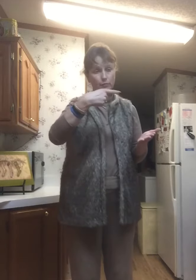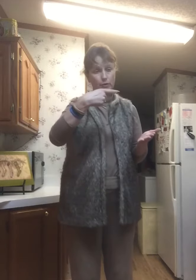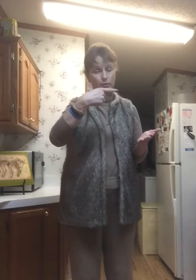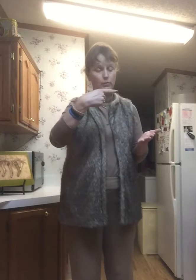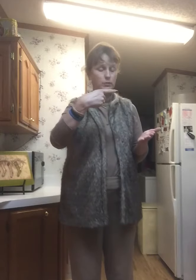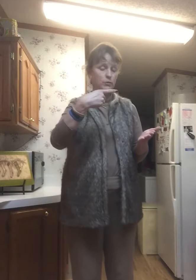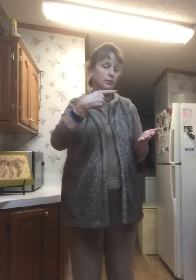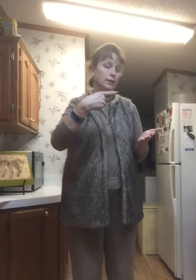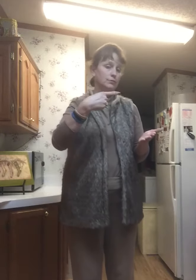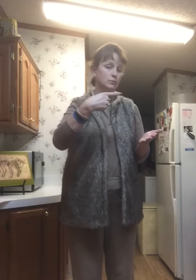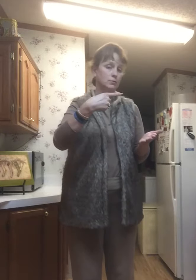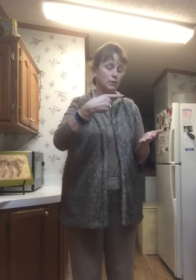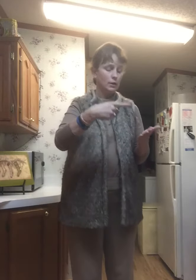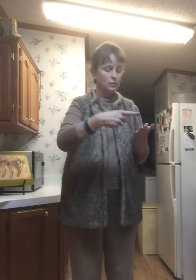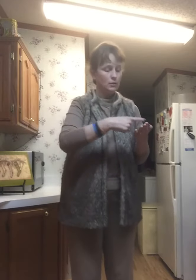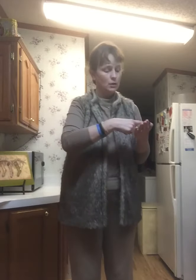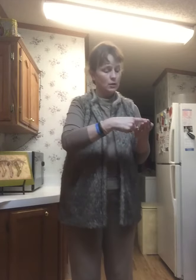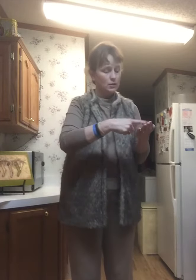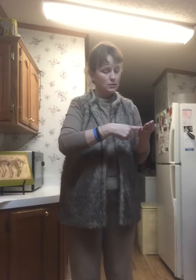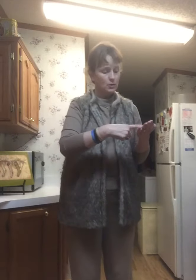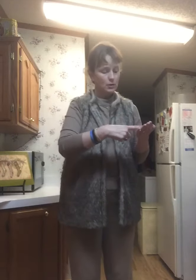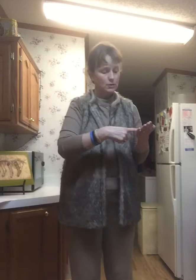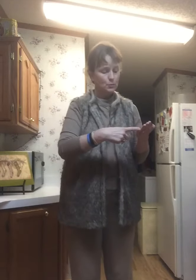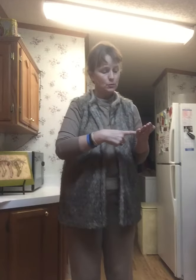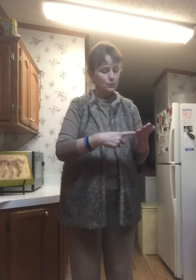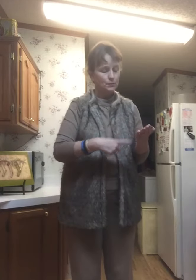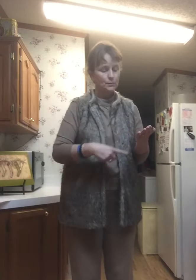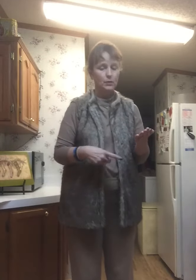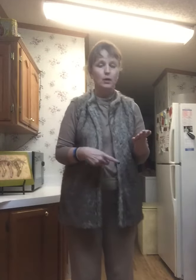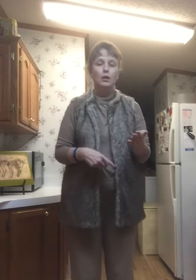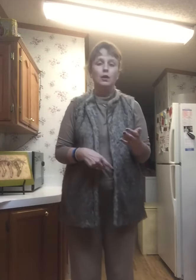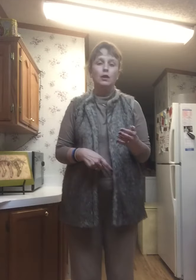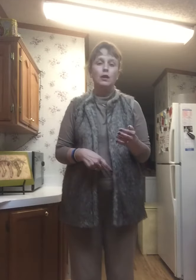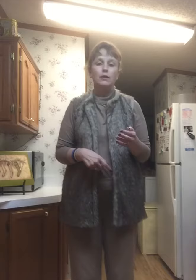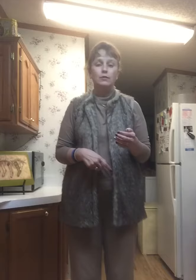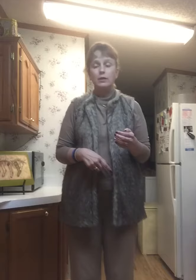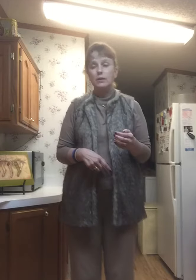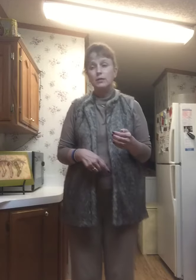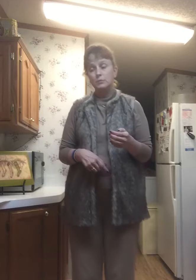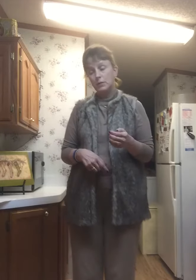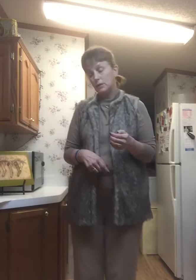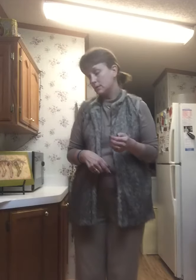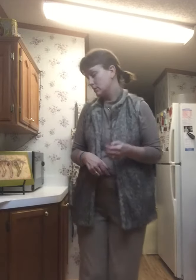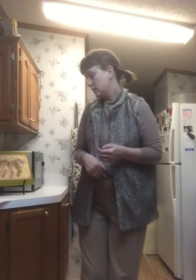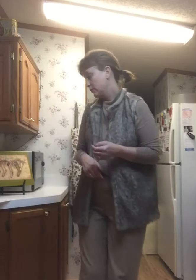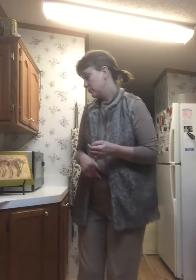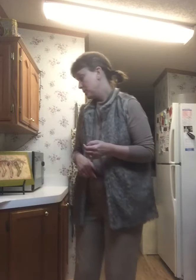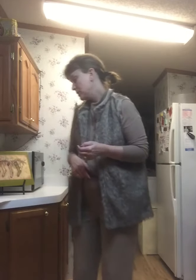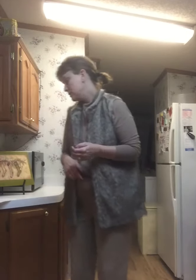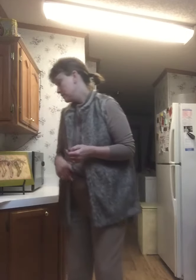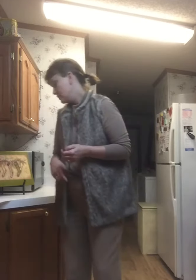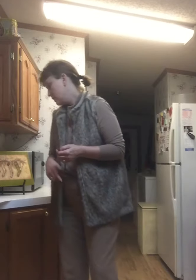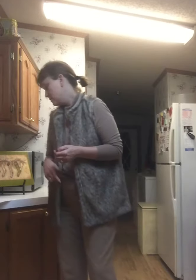finger going to the left, okay? His gospel and is peace. Now for peace, it's